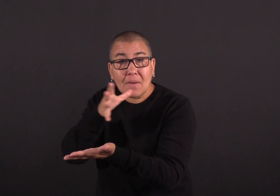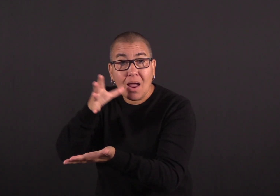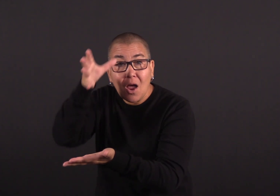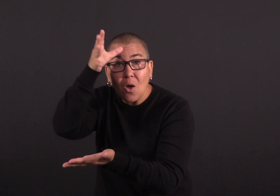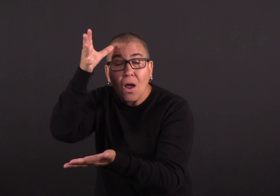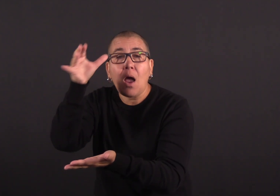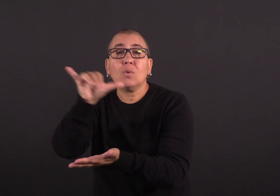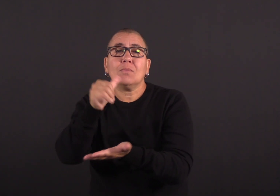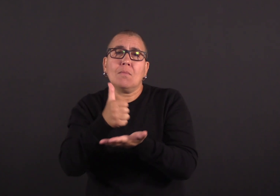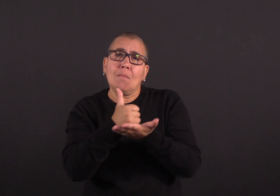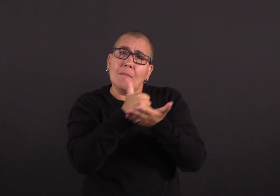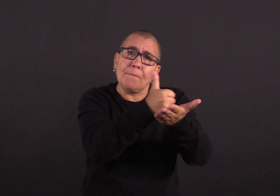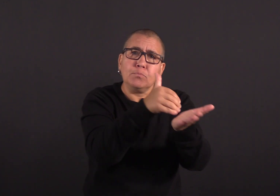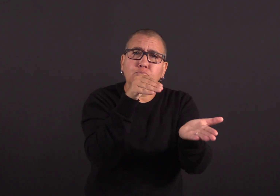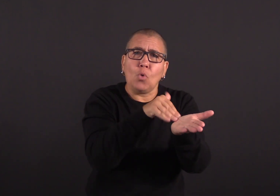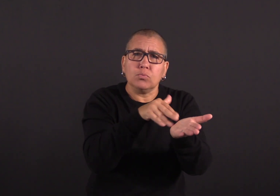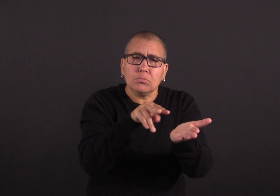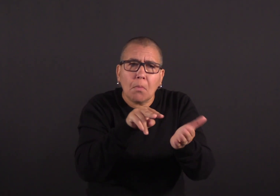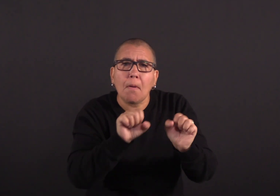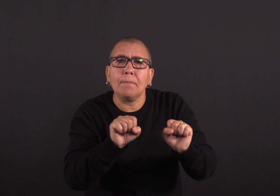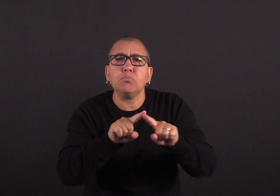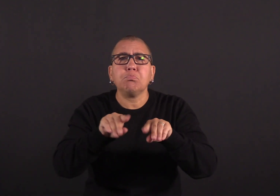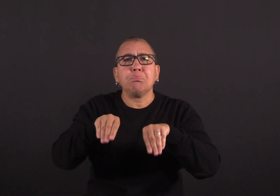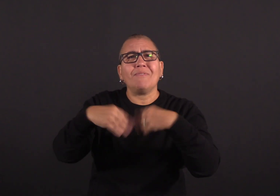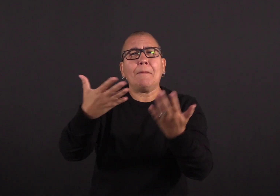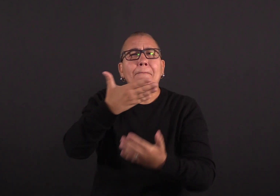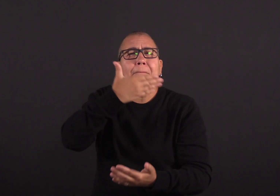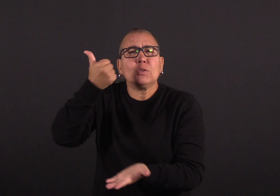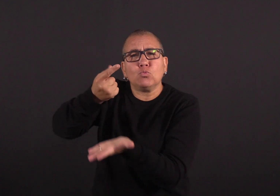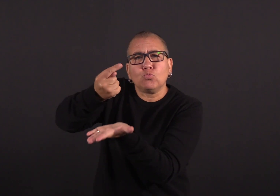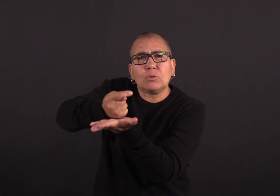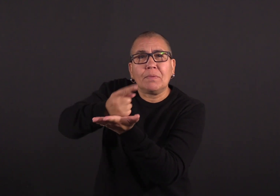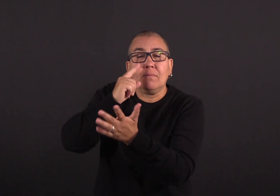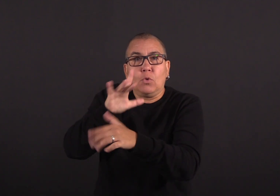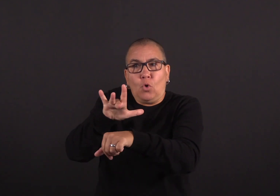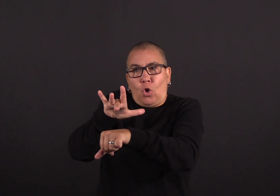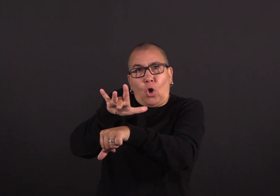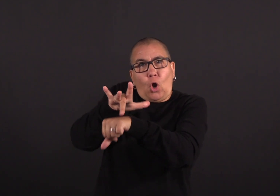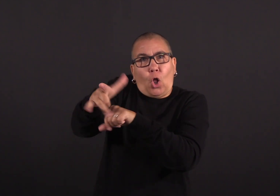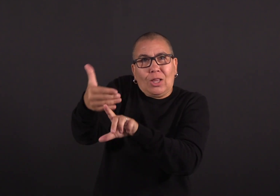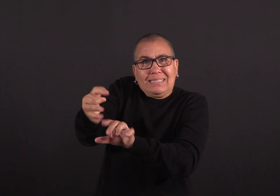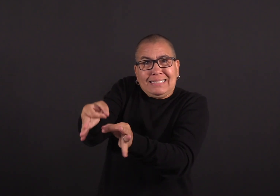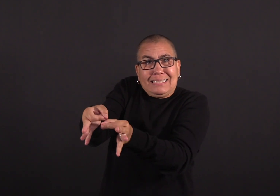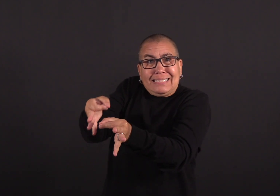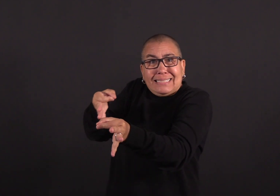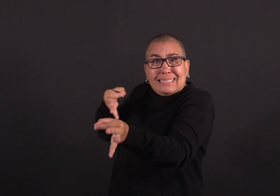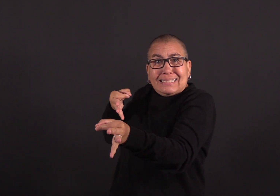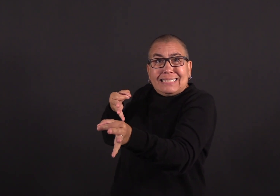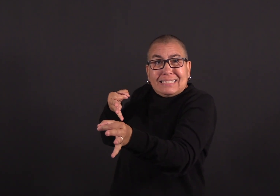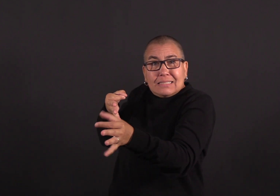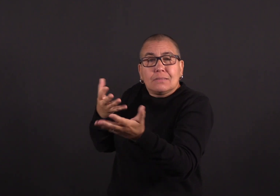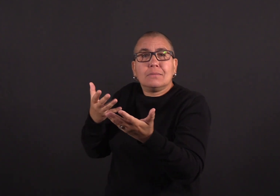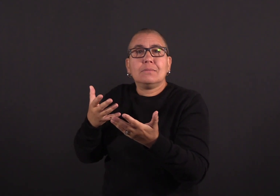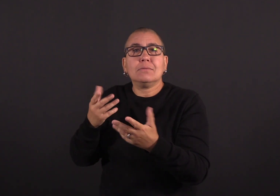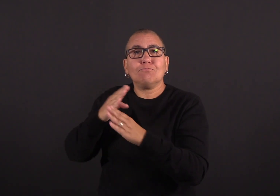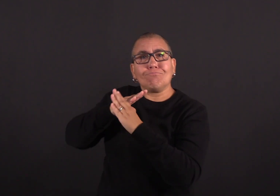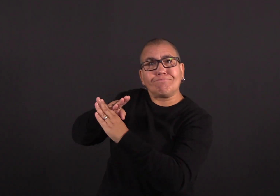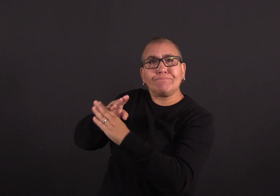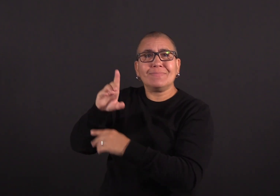providers catch and treat conditions early in life so that they can be